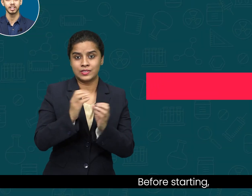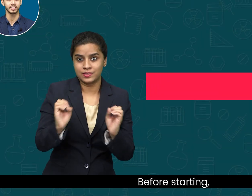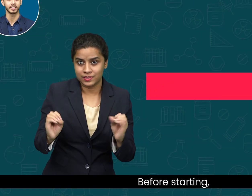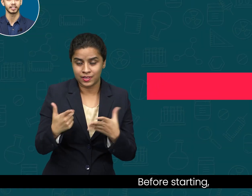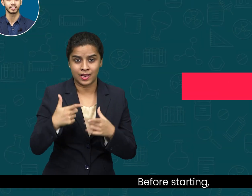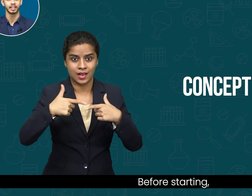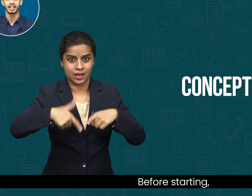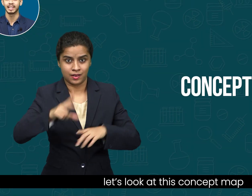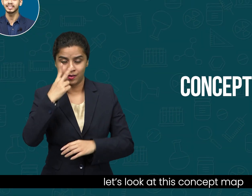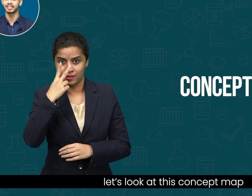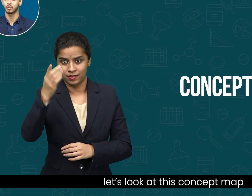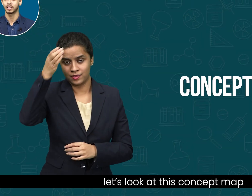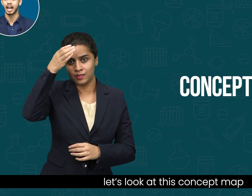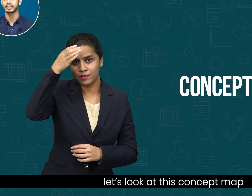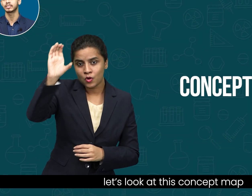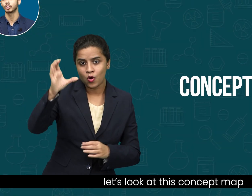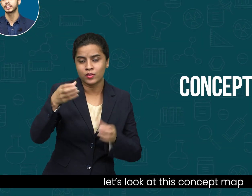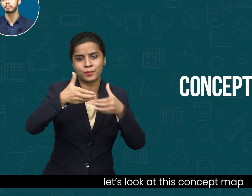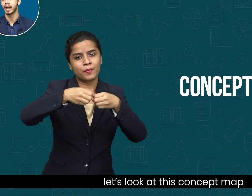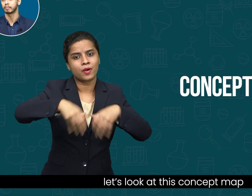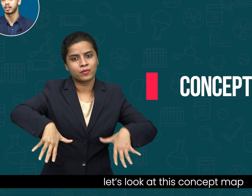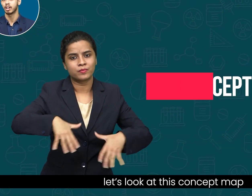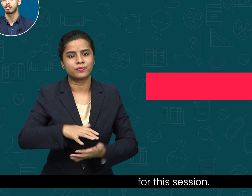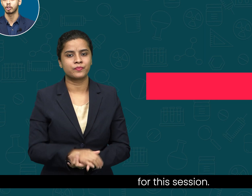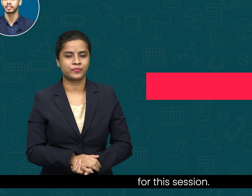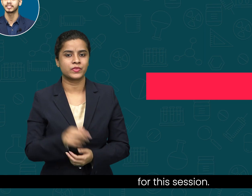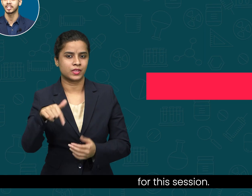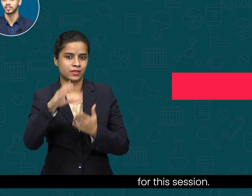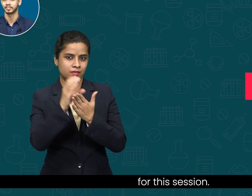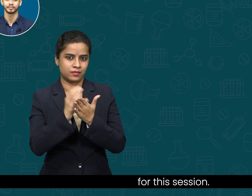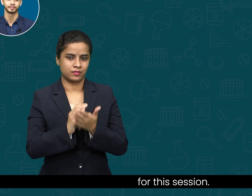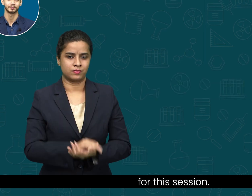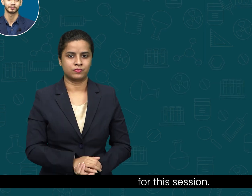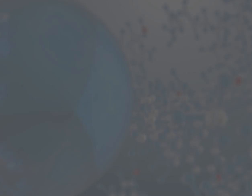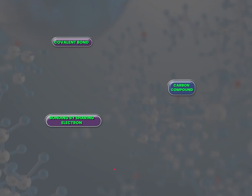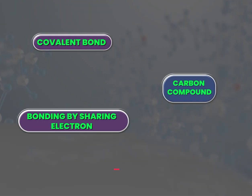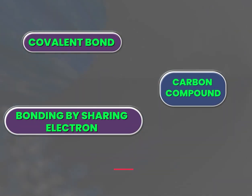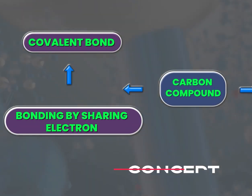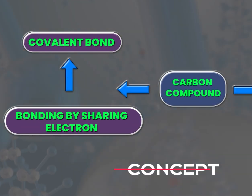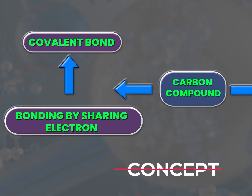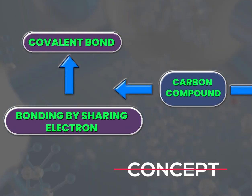Before starting, let's look at this concept map for this session.